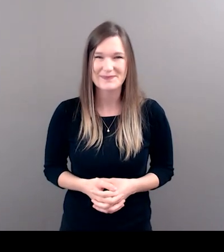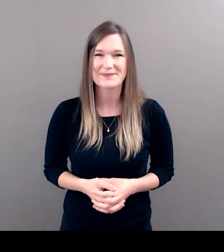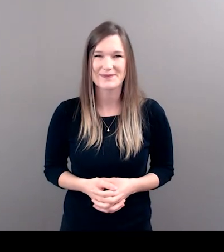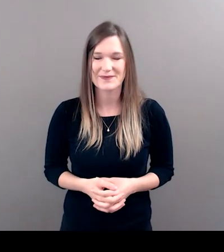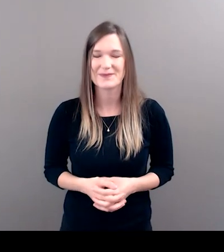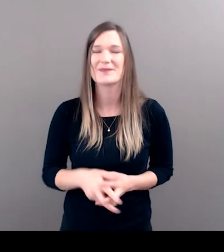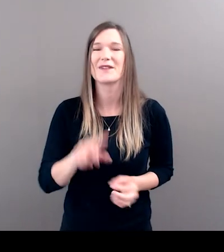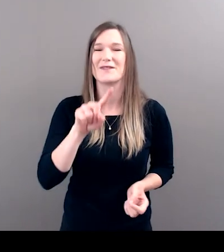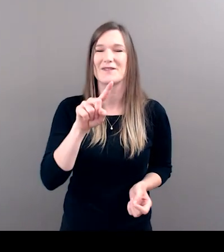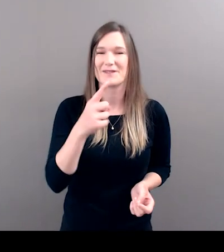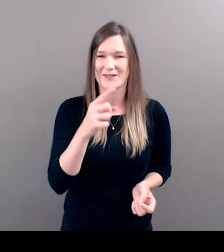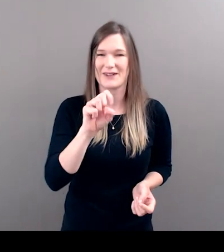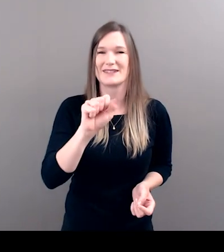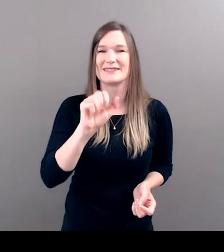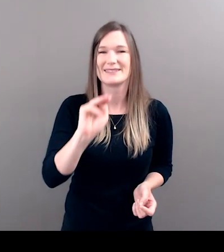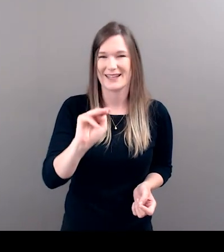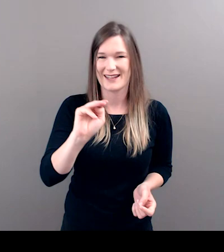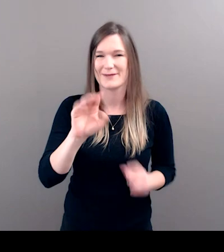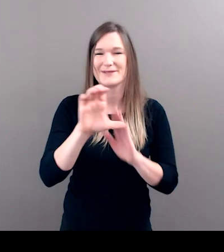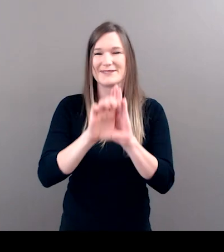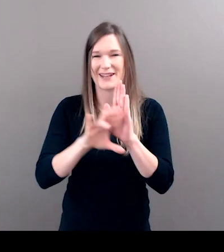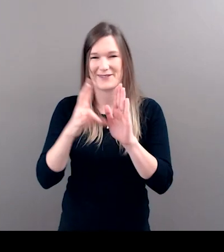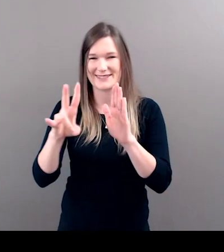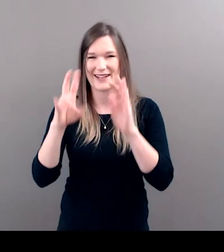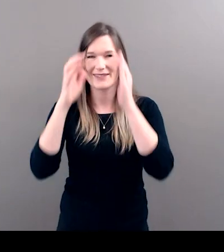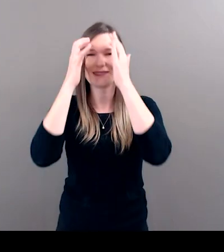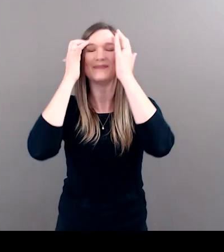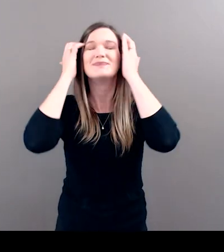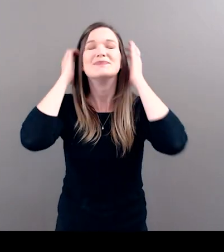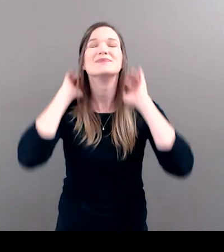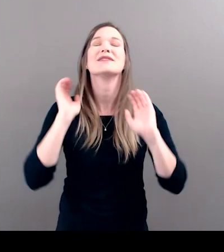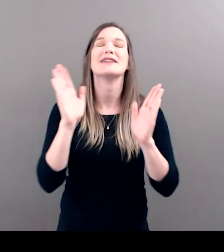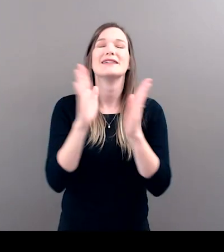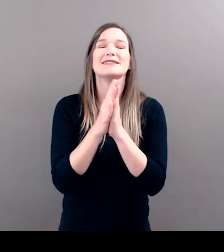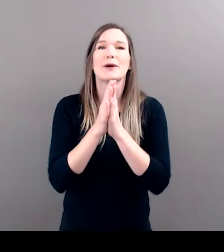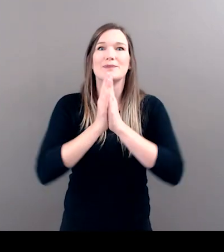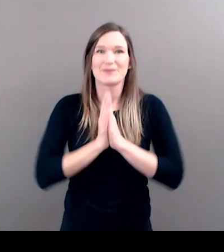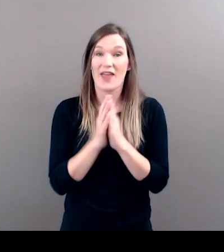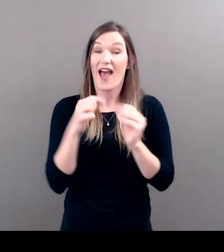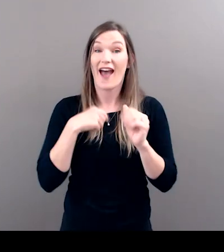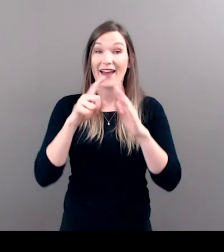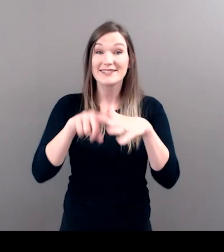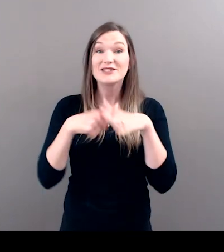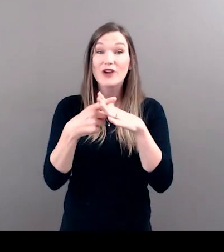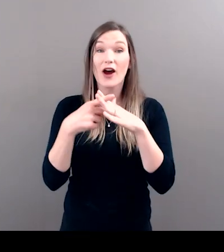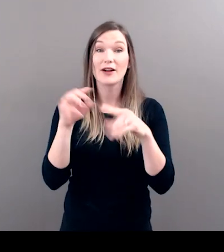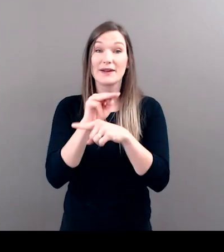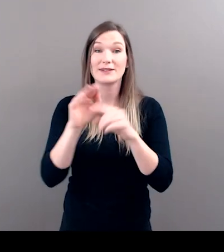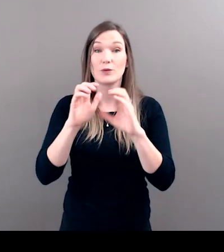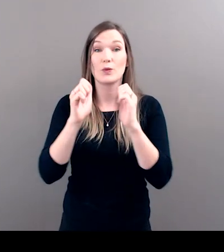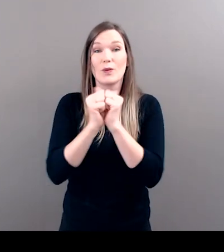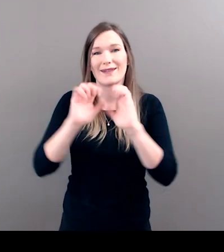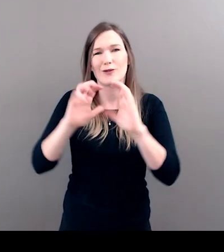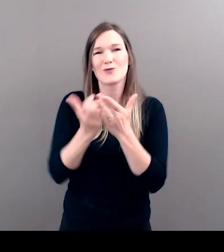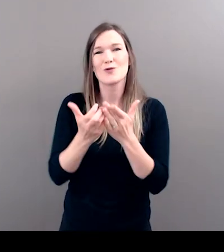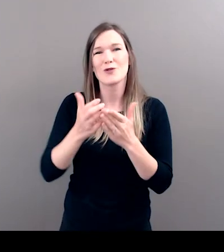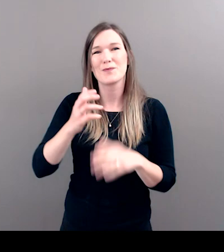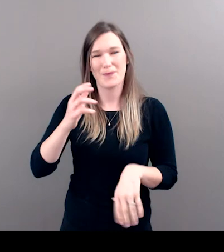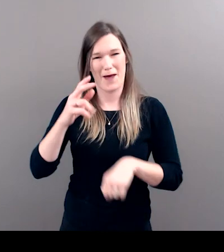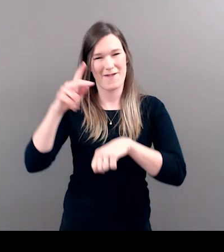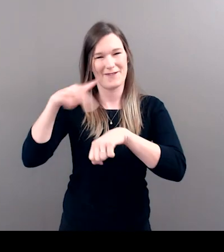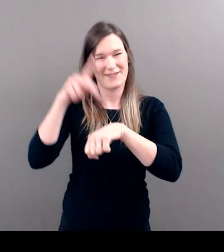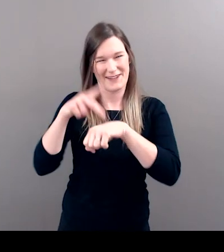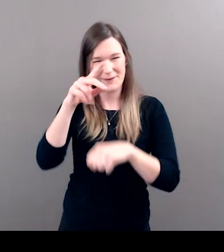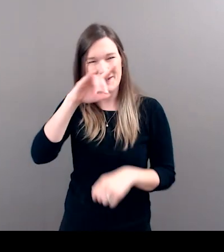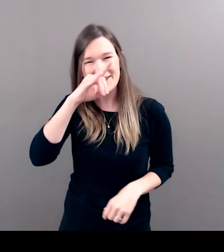1 Samuel 17. I started ministry with a group of Filipino kids in a town called Rancho Penasquitos here in